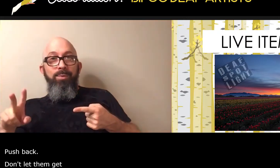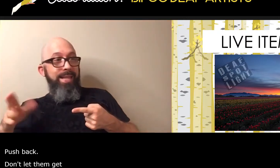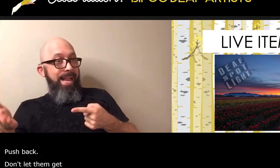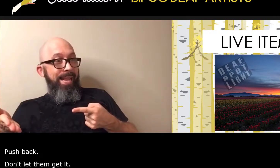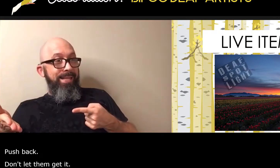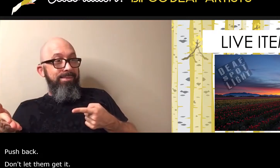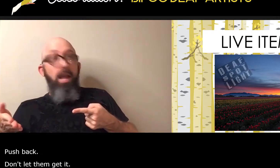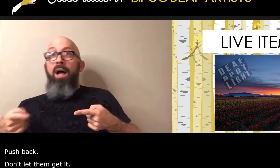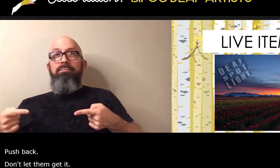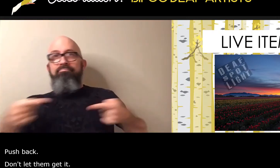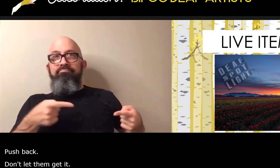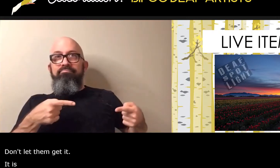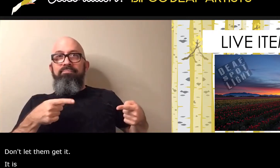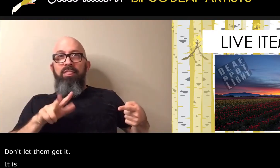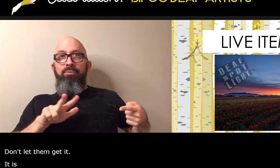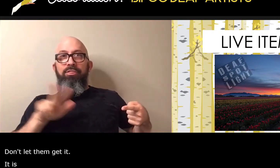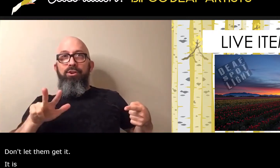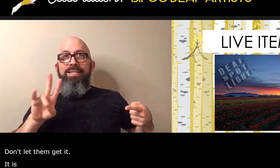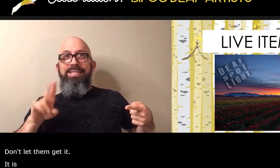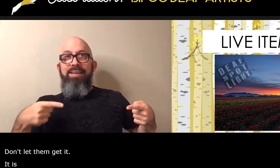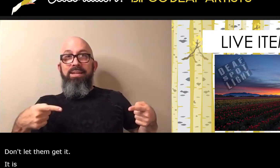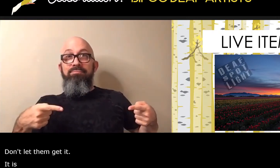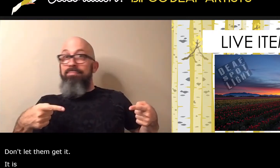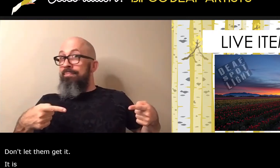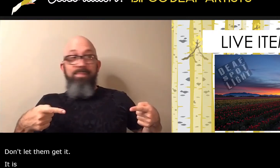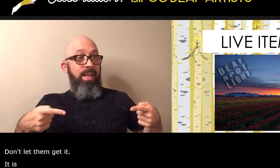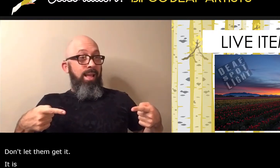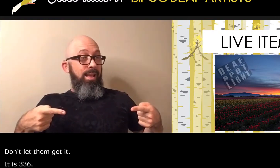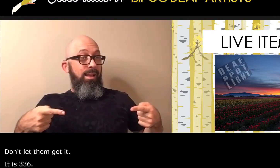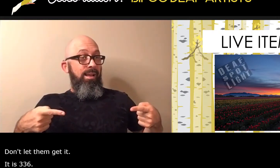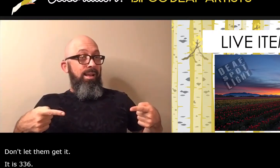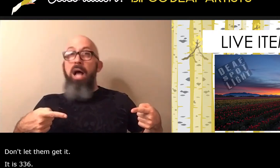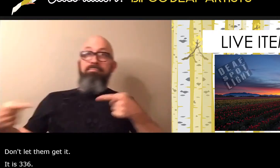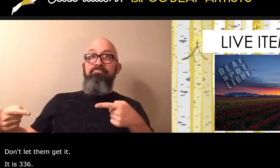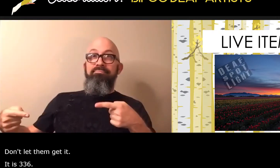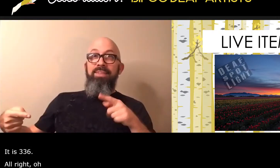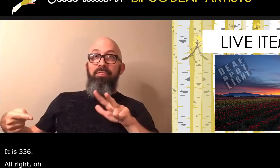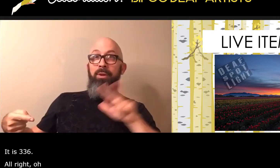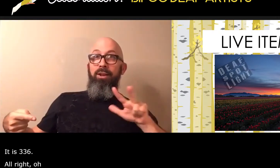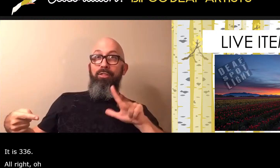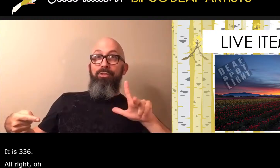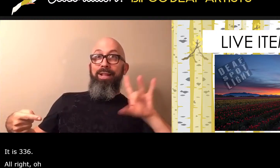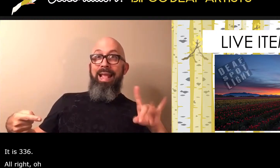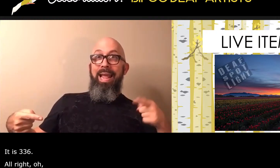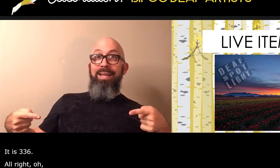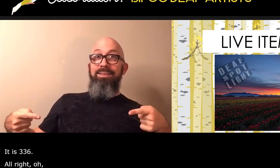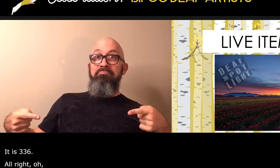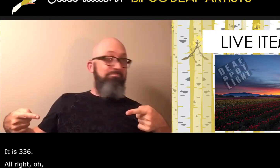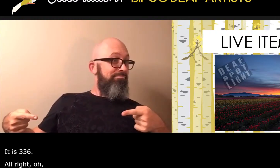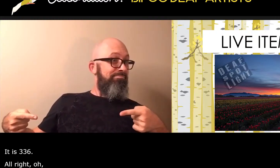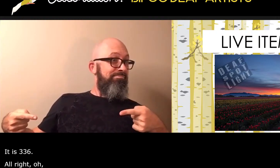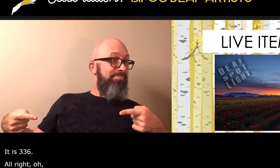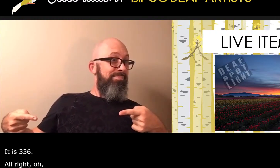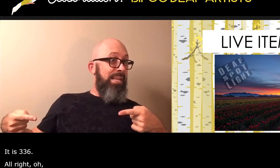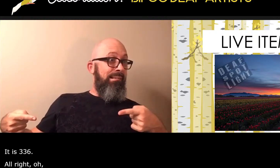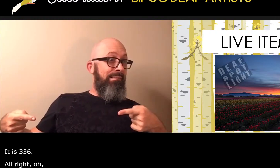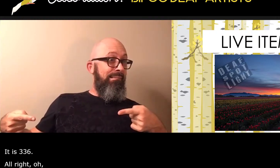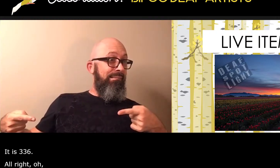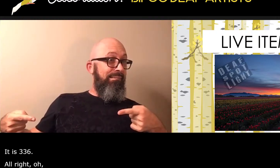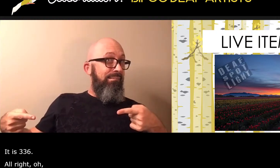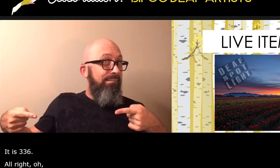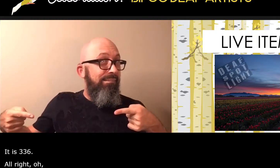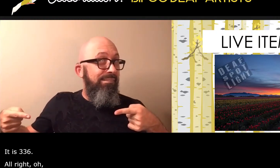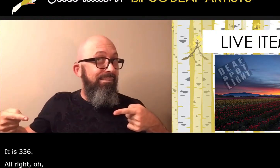336. All right, up, 337, up, 338.